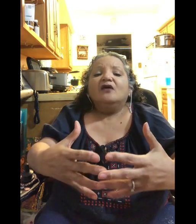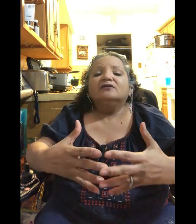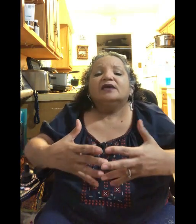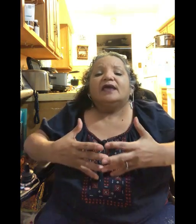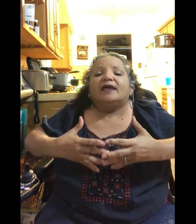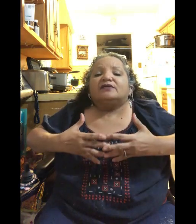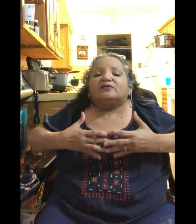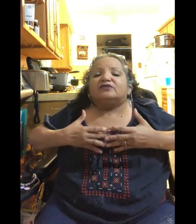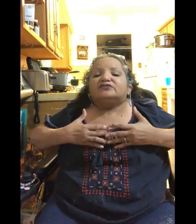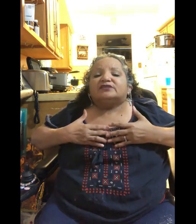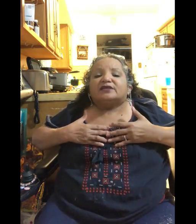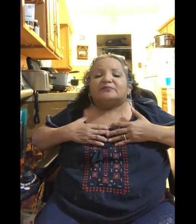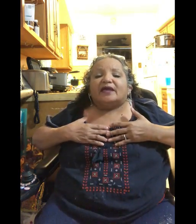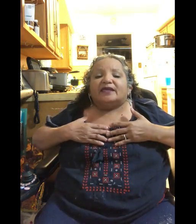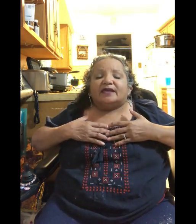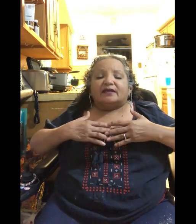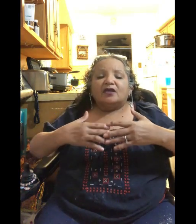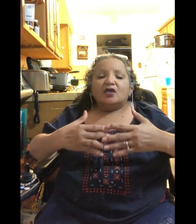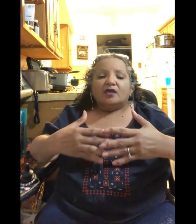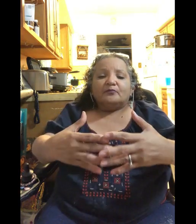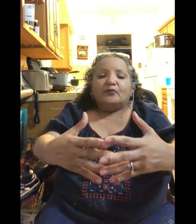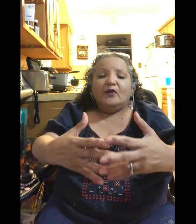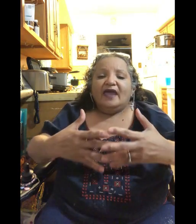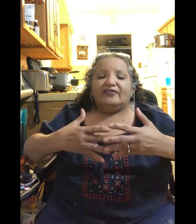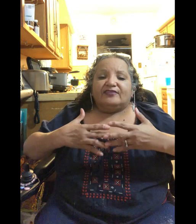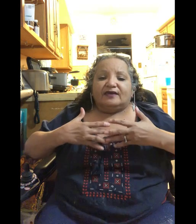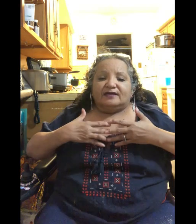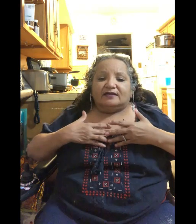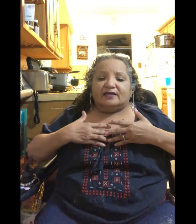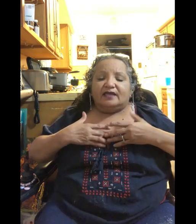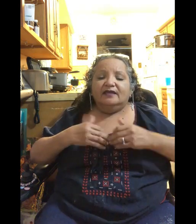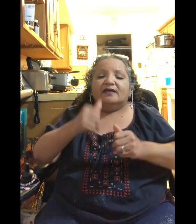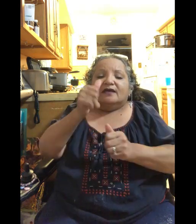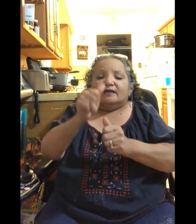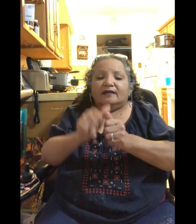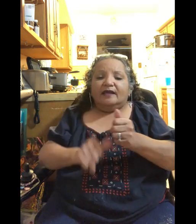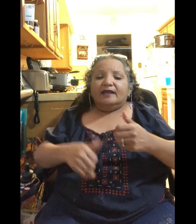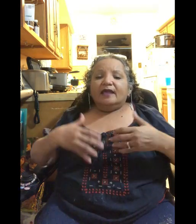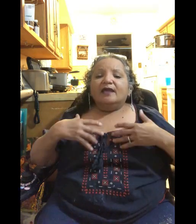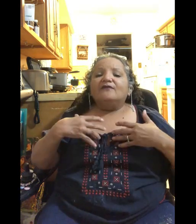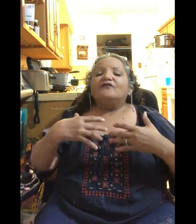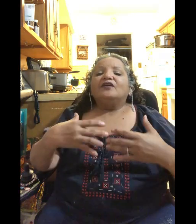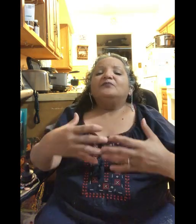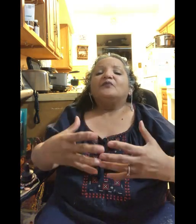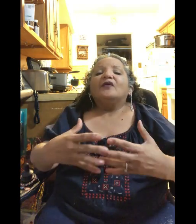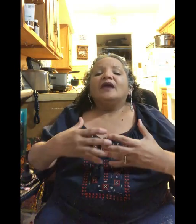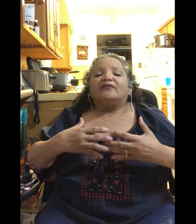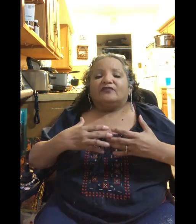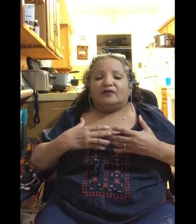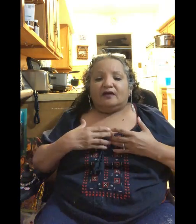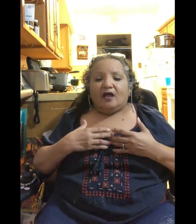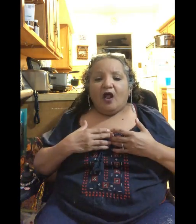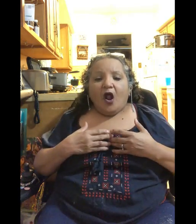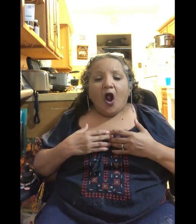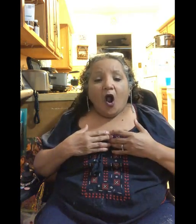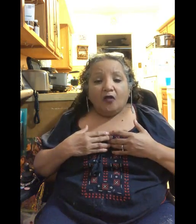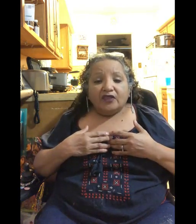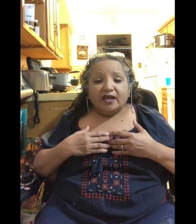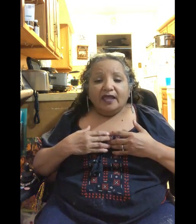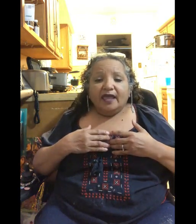out and you suck it back in. Breath, okay? Let every breath, all that I